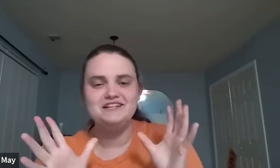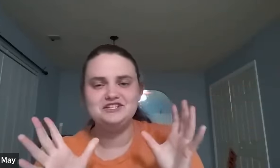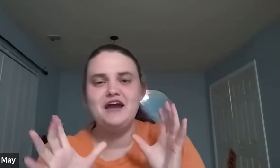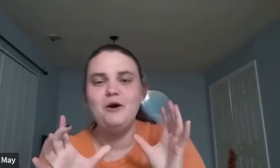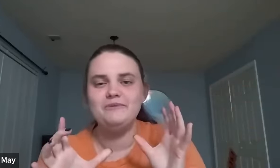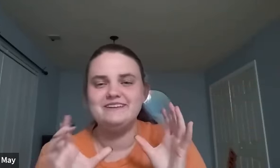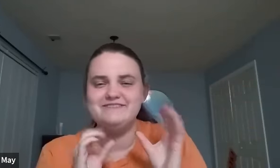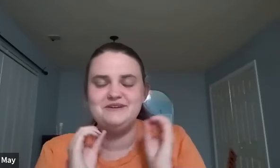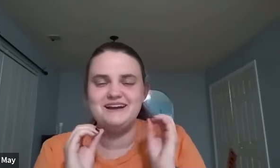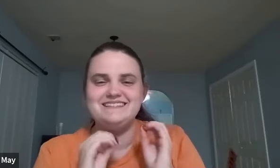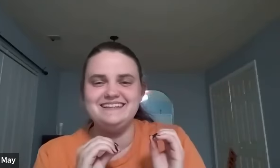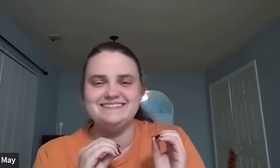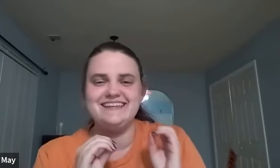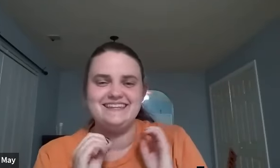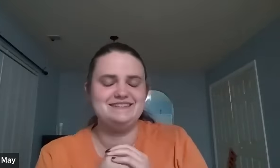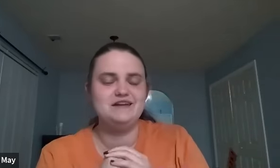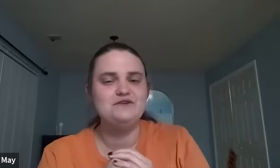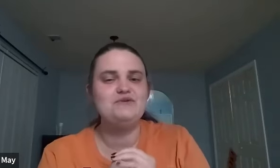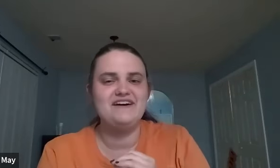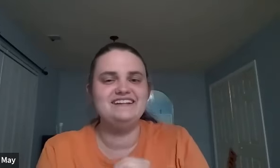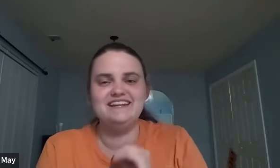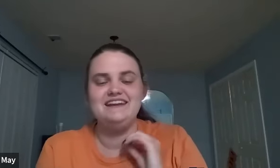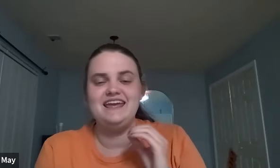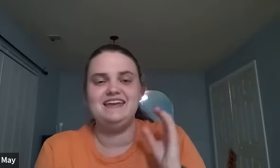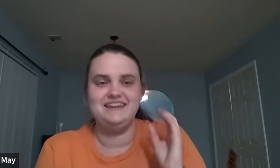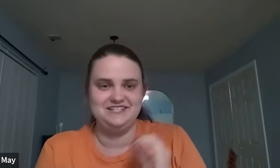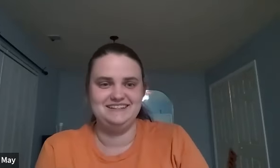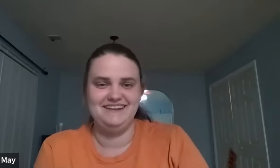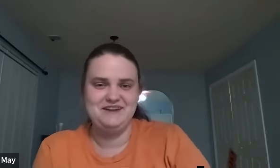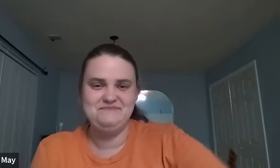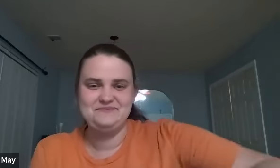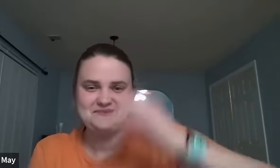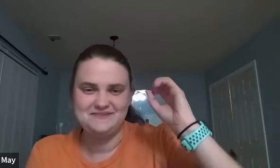should help. Gives you guys keys. It's stuff you will find in a kitchen. Okay.